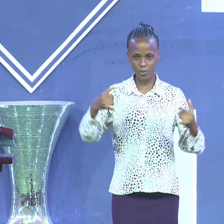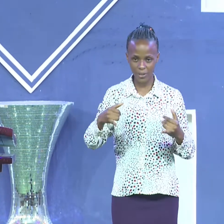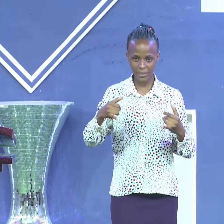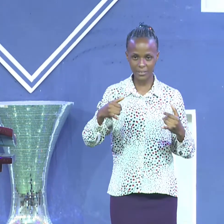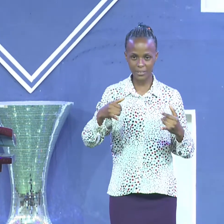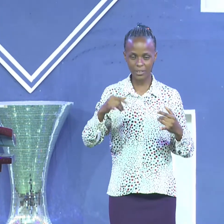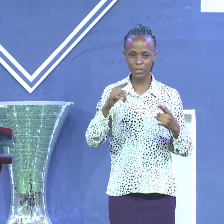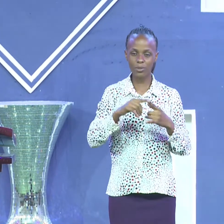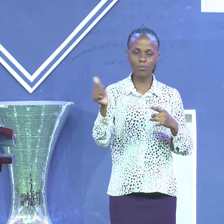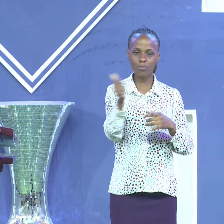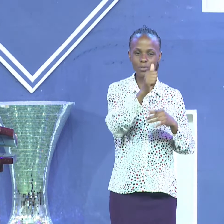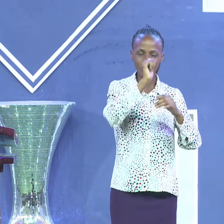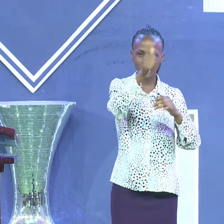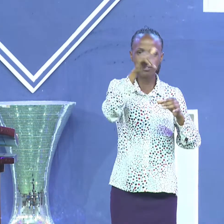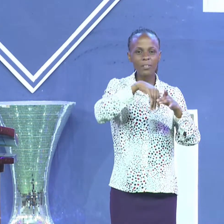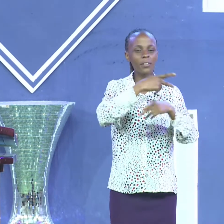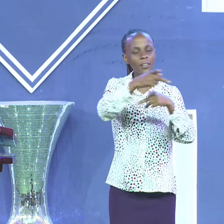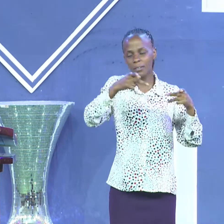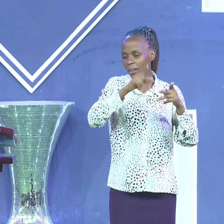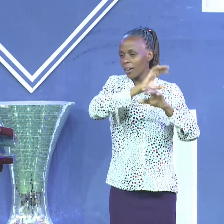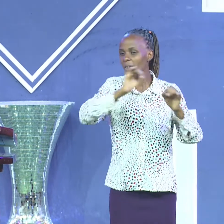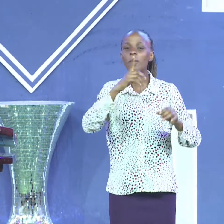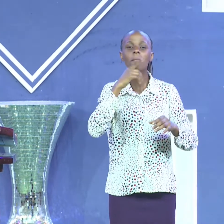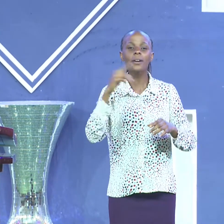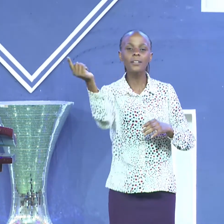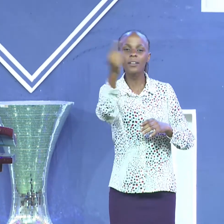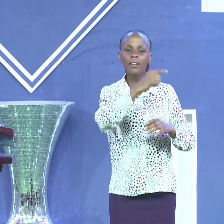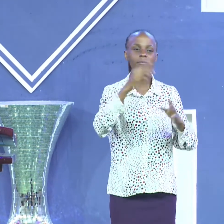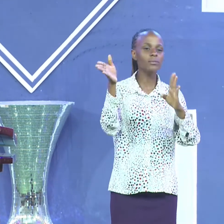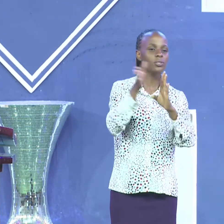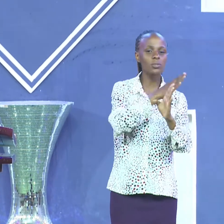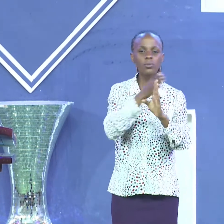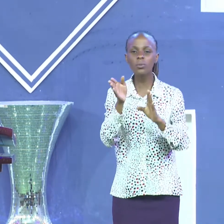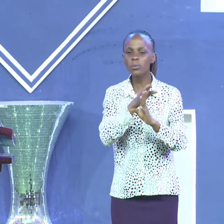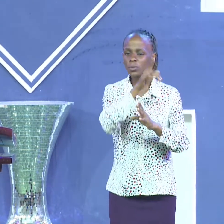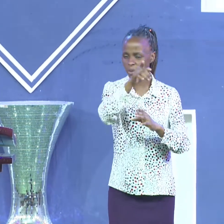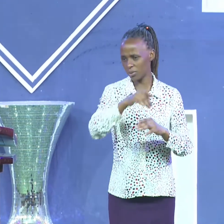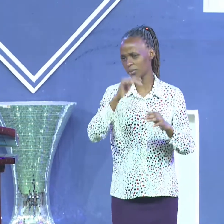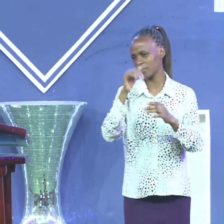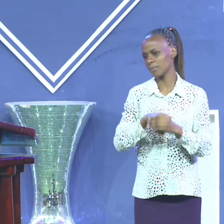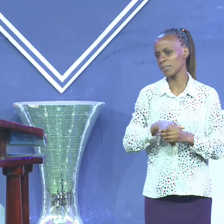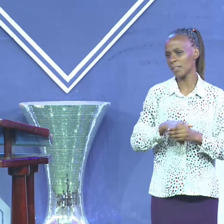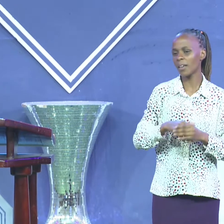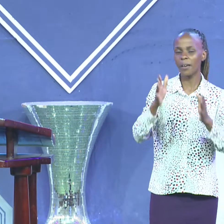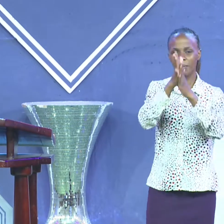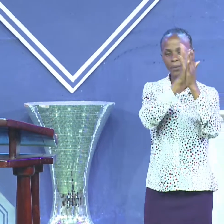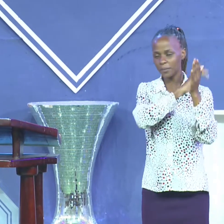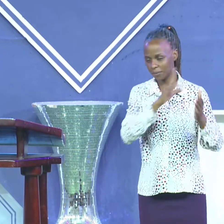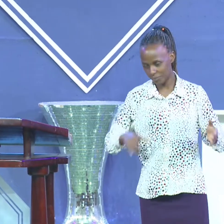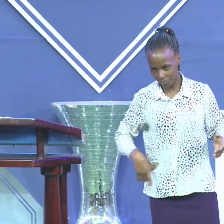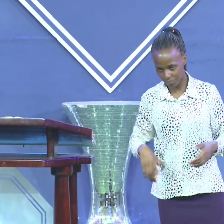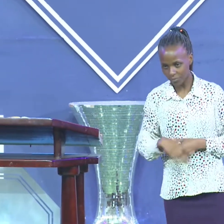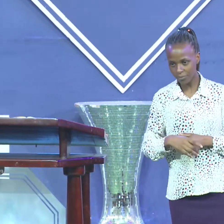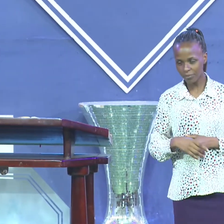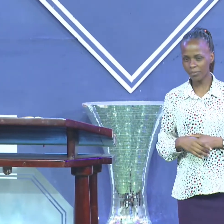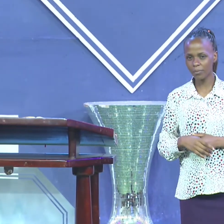You've tried to position yourself. No one is taking you out of that trap. Hallelujah. Amen. Mukama yebazibwe. Praise